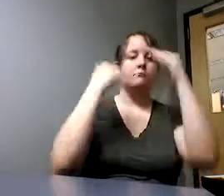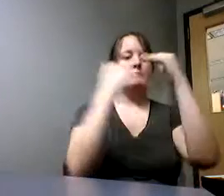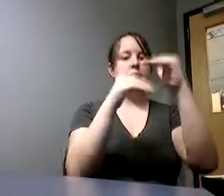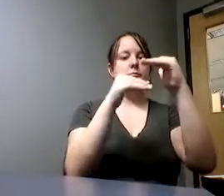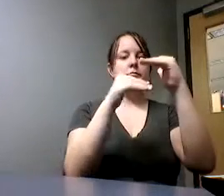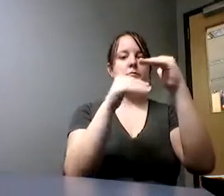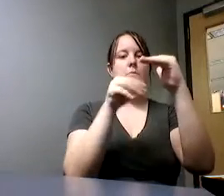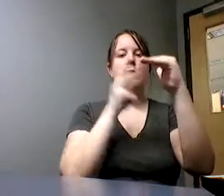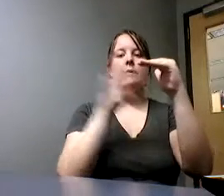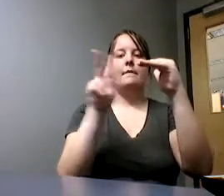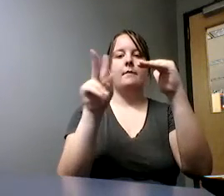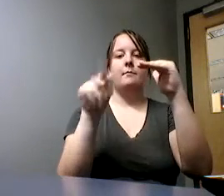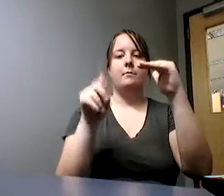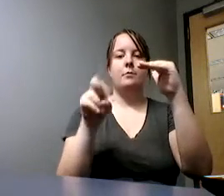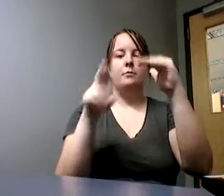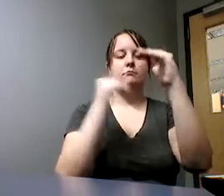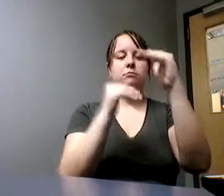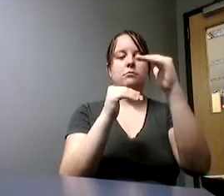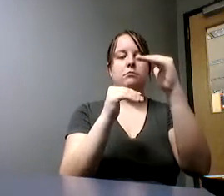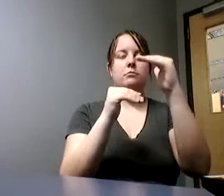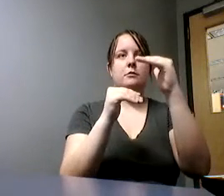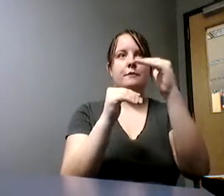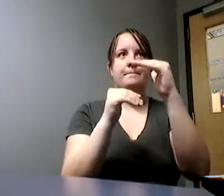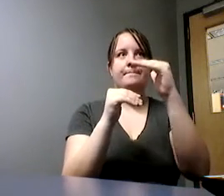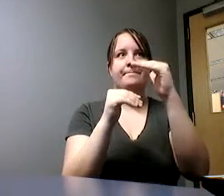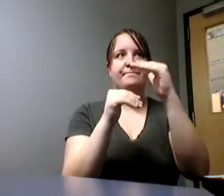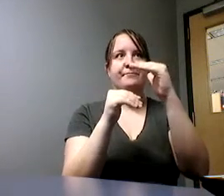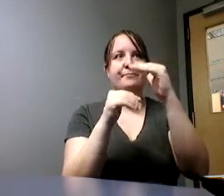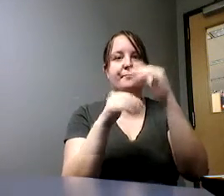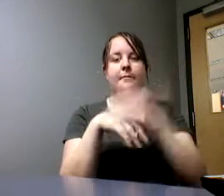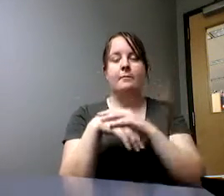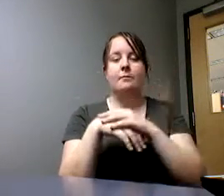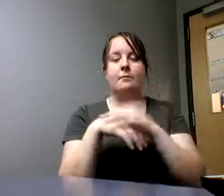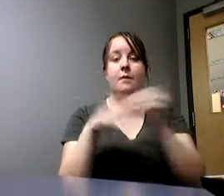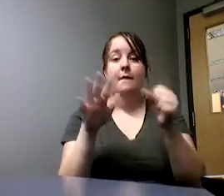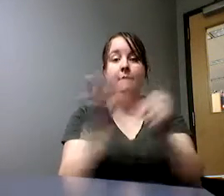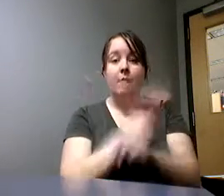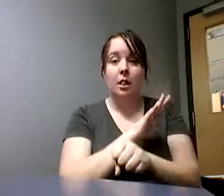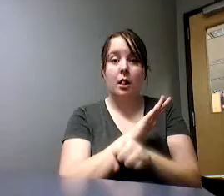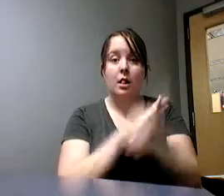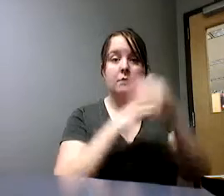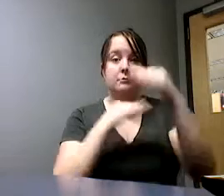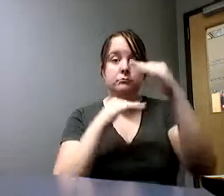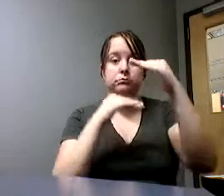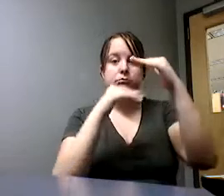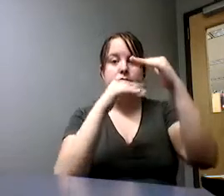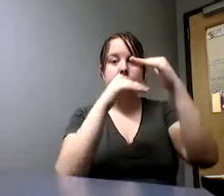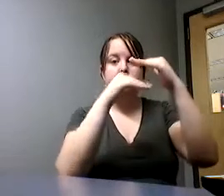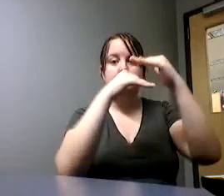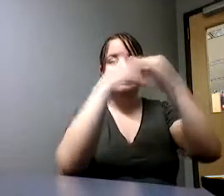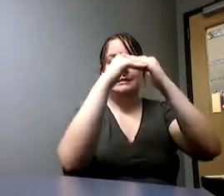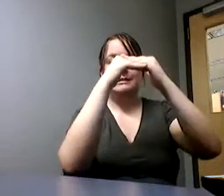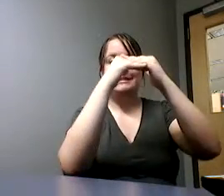point where it loses its ability to hold water vapor, what does it do?